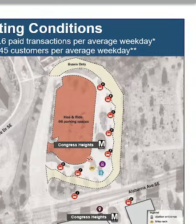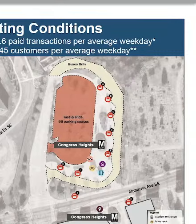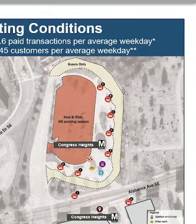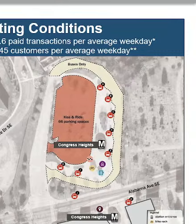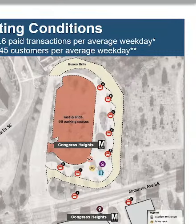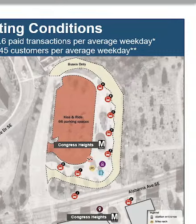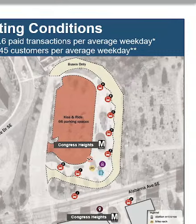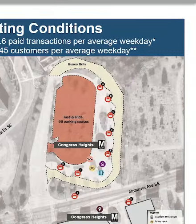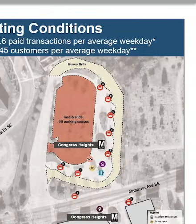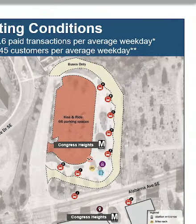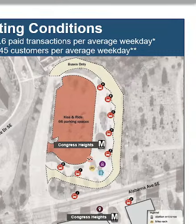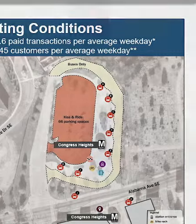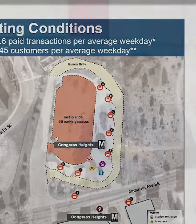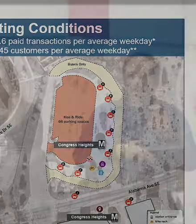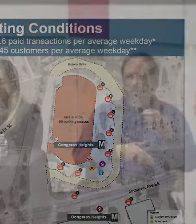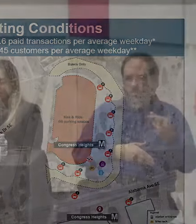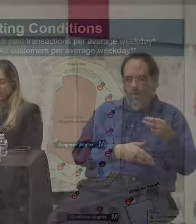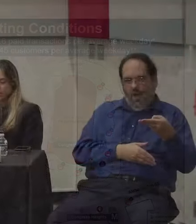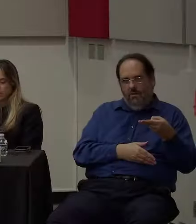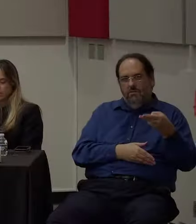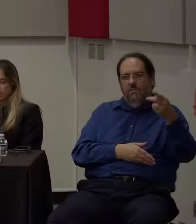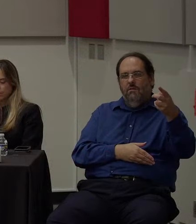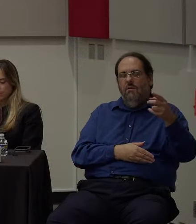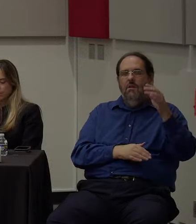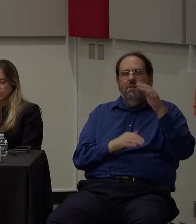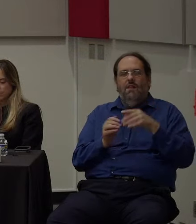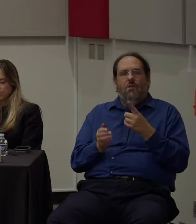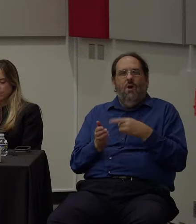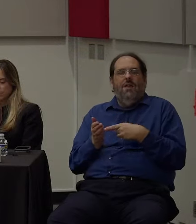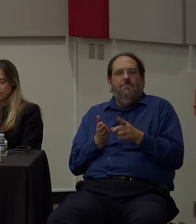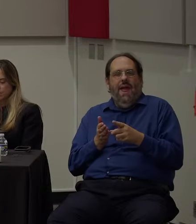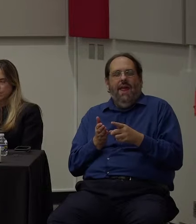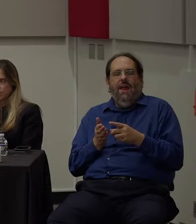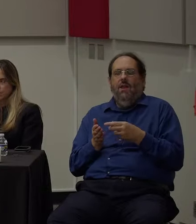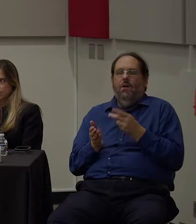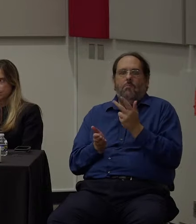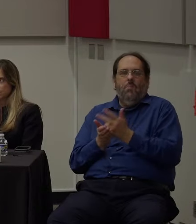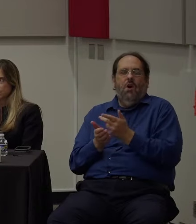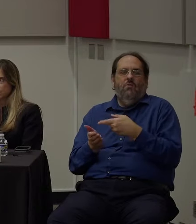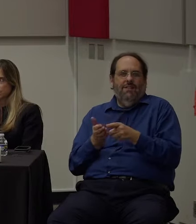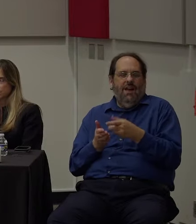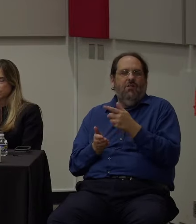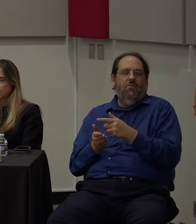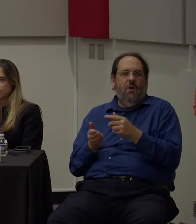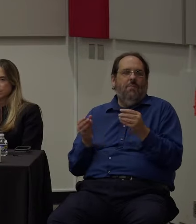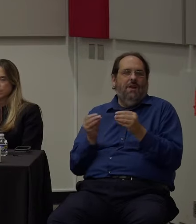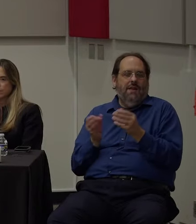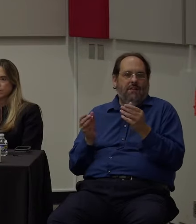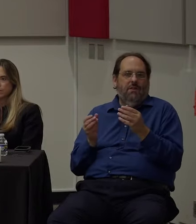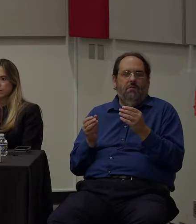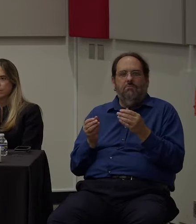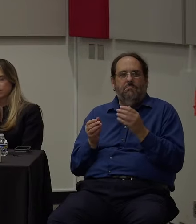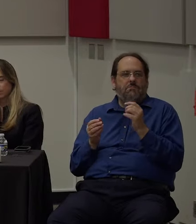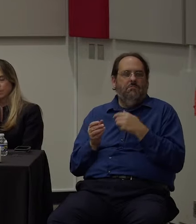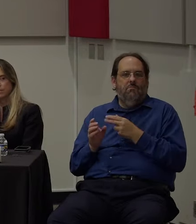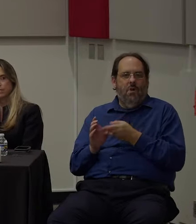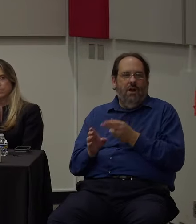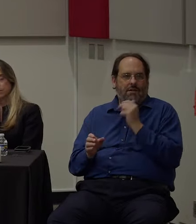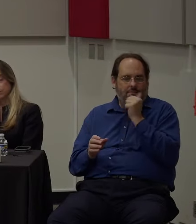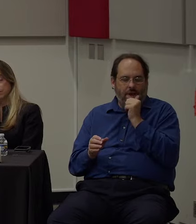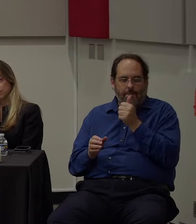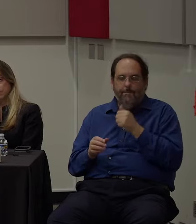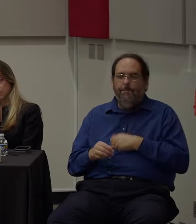Heights Metro Station, and less than one paid parking transaction from the Kiss and Ride daily.